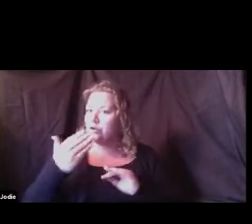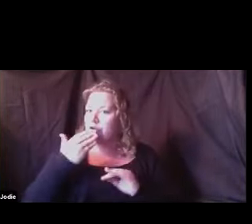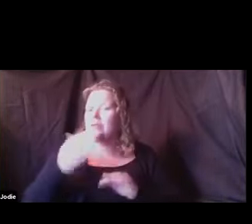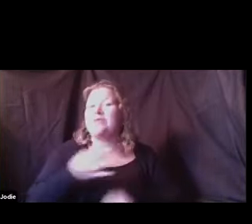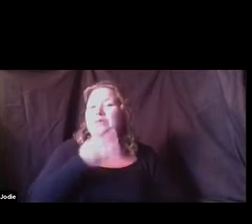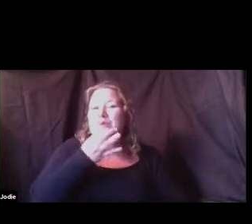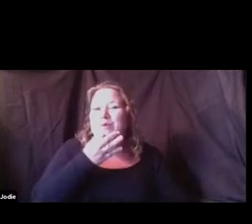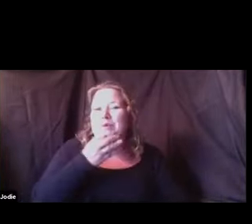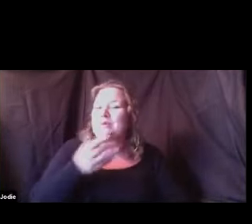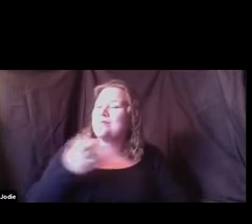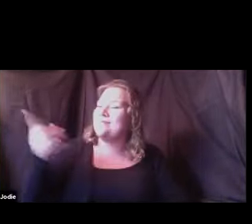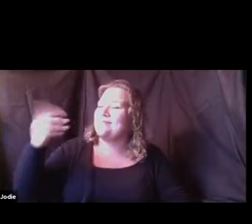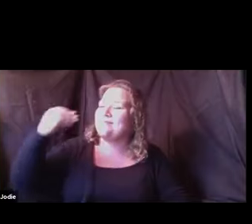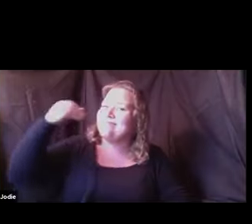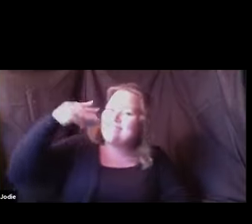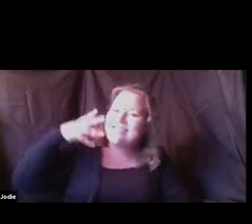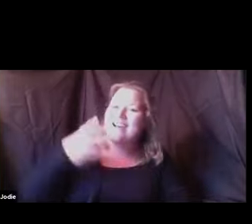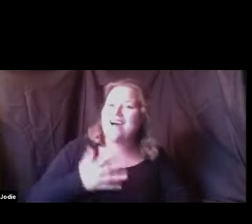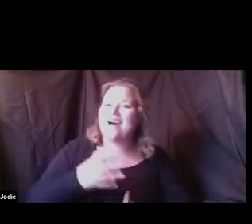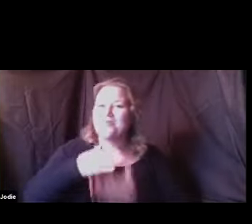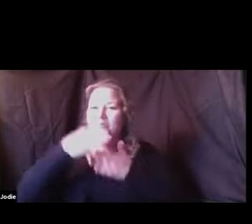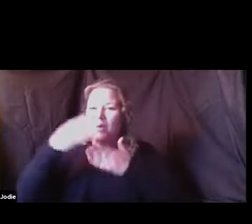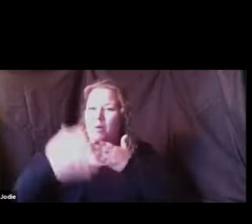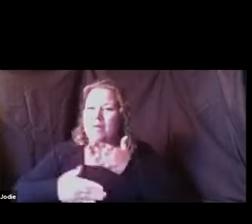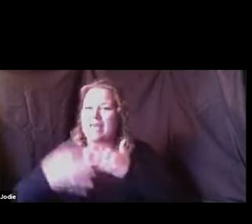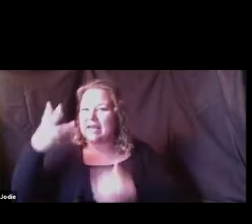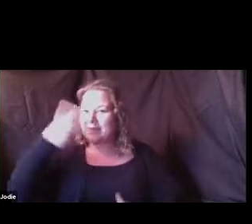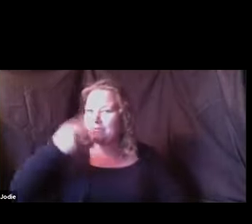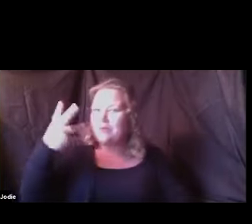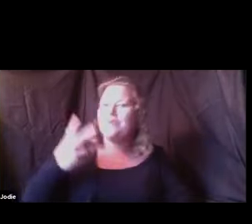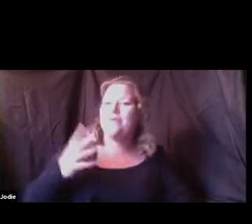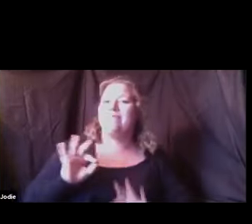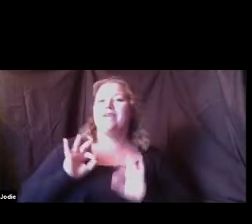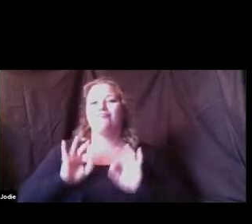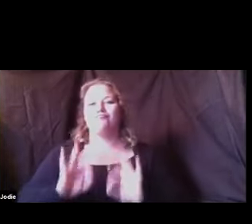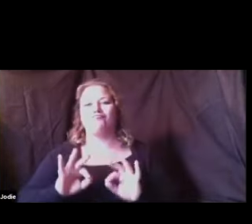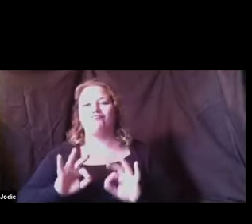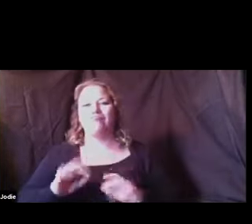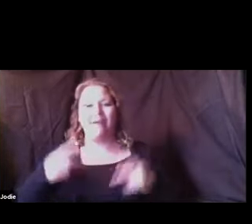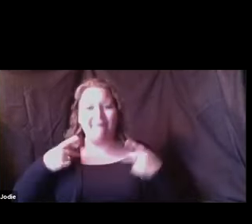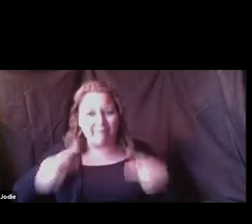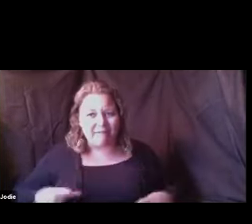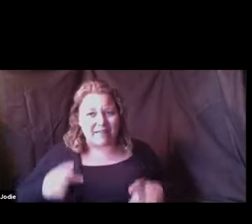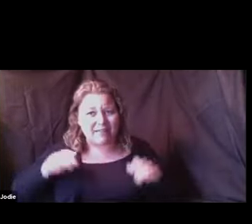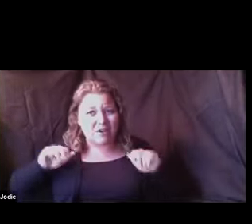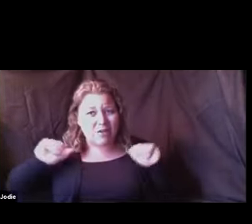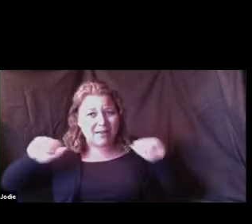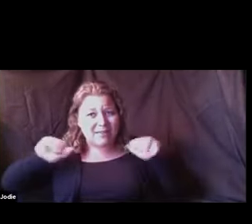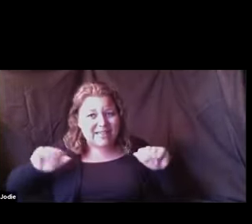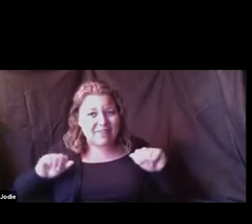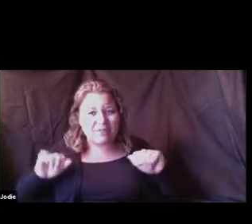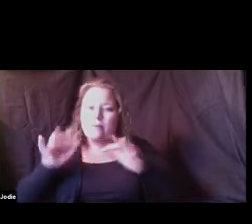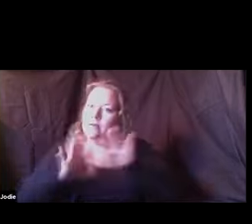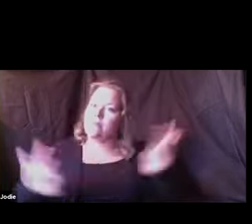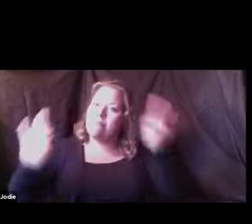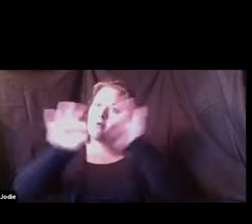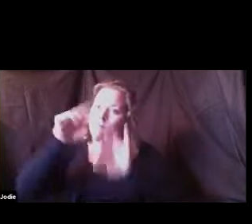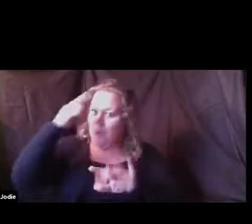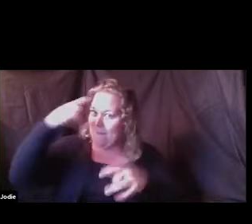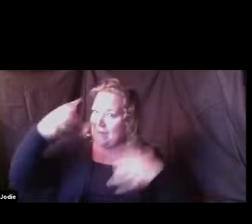weekend. Get outside, enjoy the weather, get some physical activity. That's important for our mental health as well.